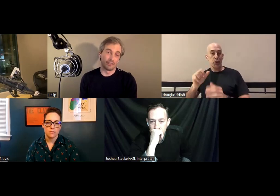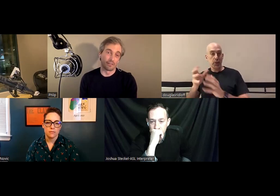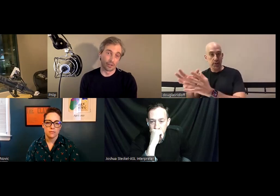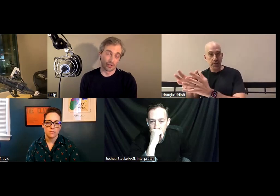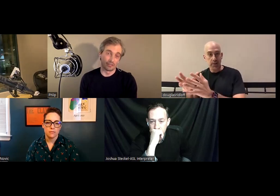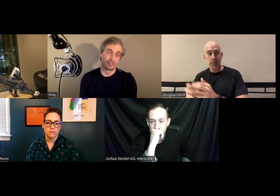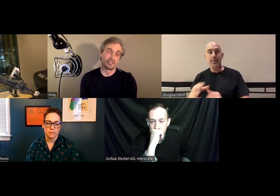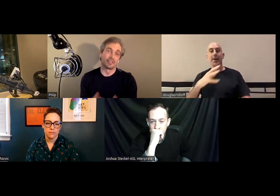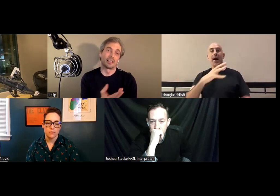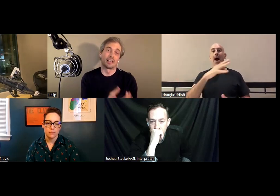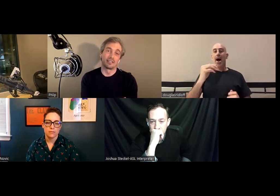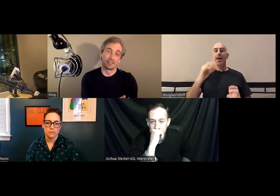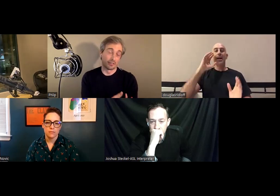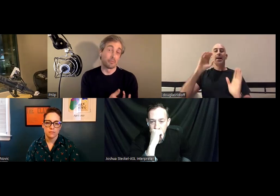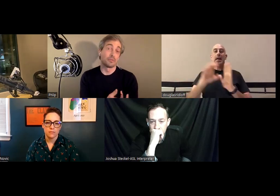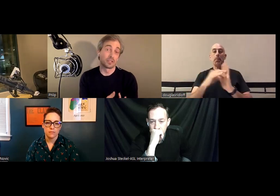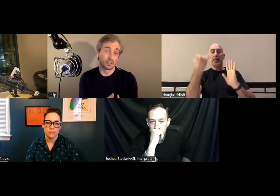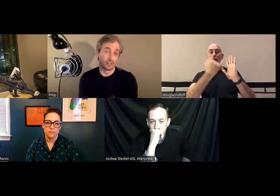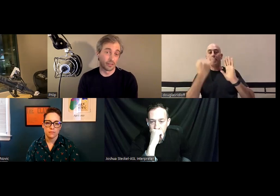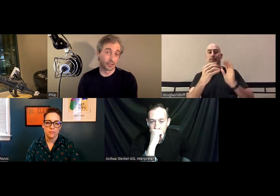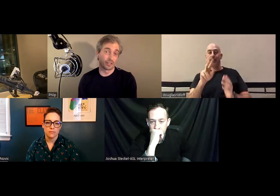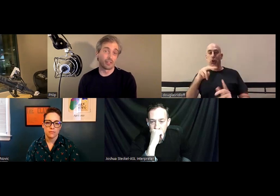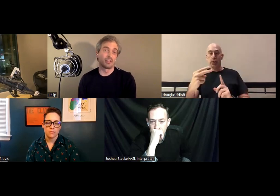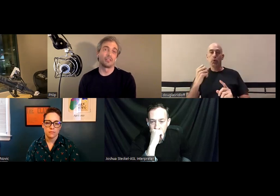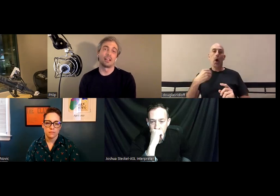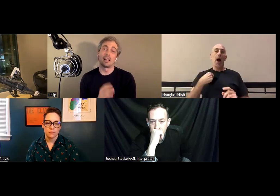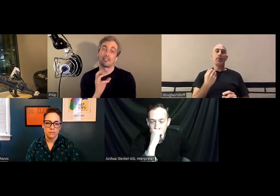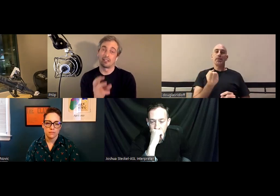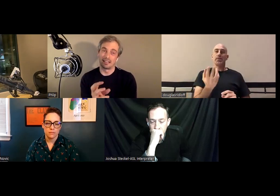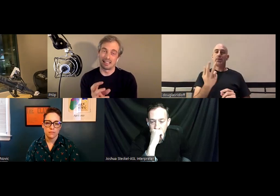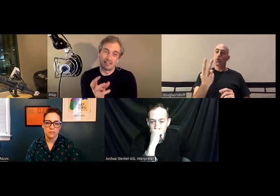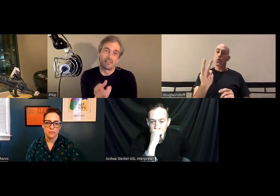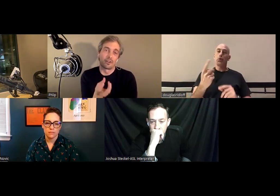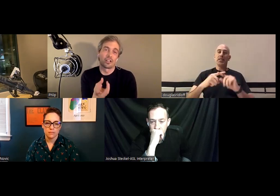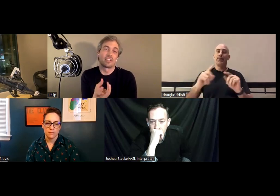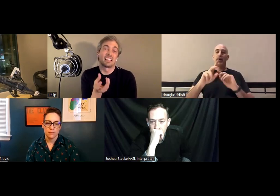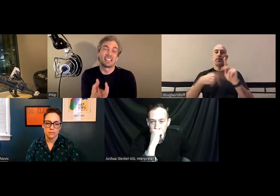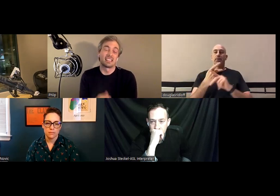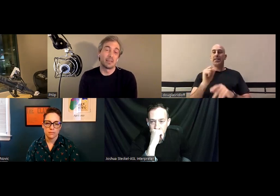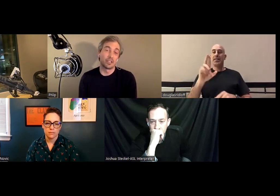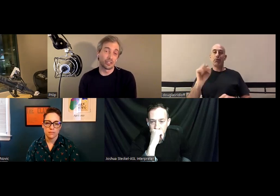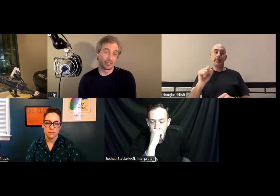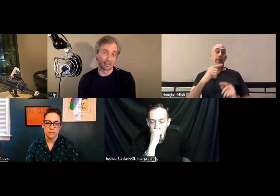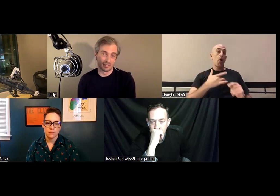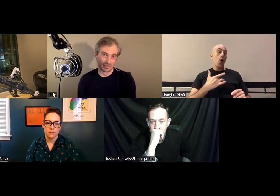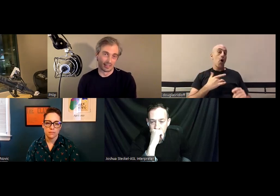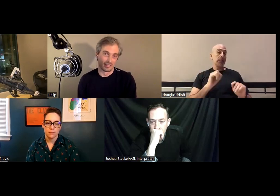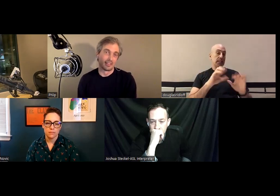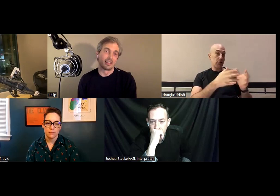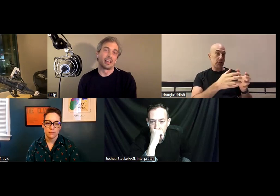have the English version, you can have the musical version, you can have the version of it that is